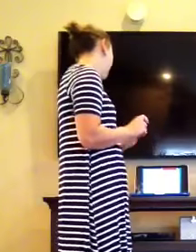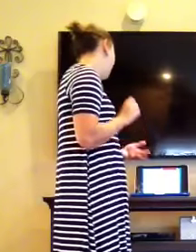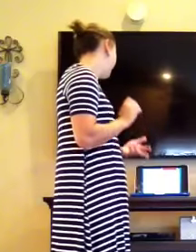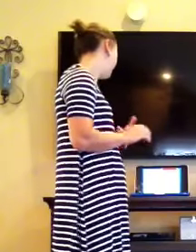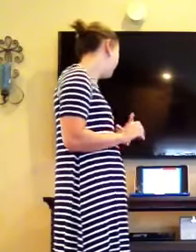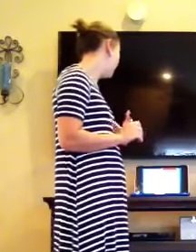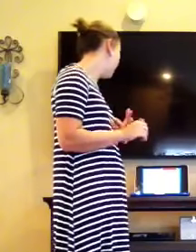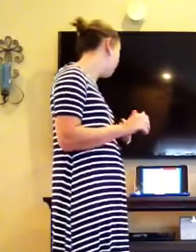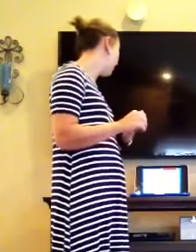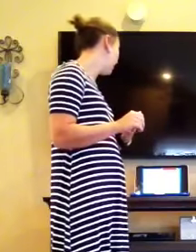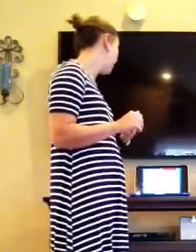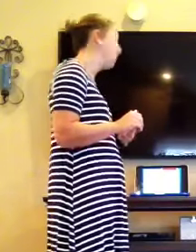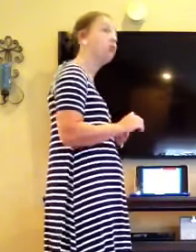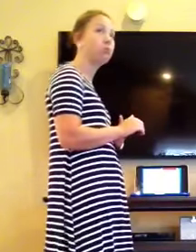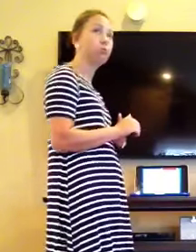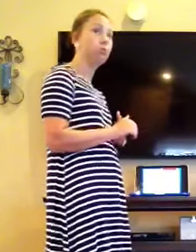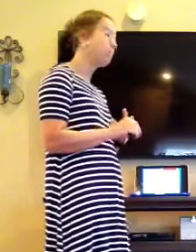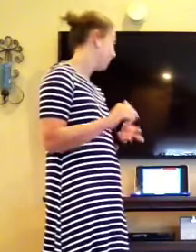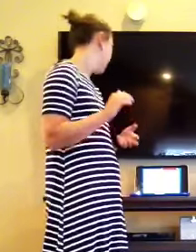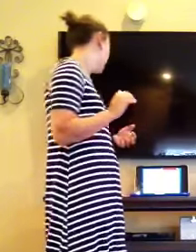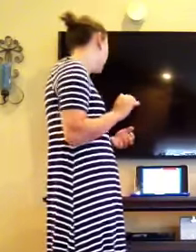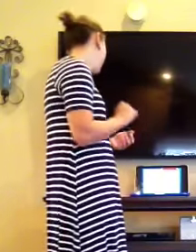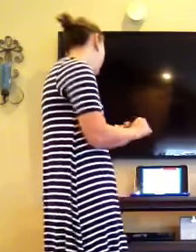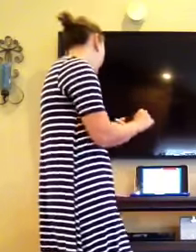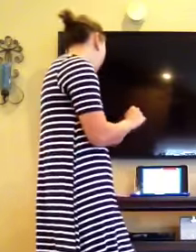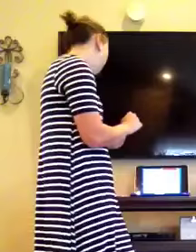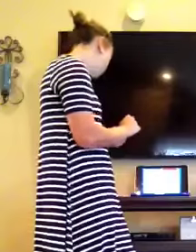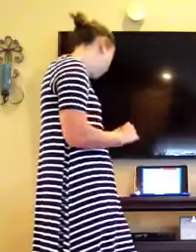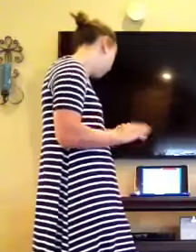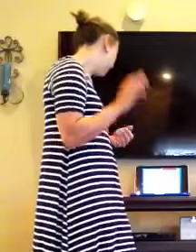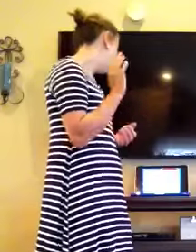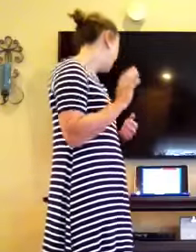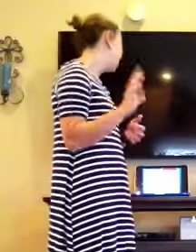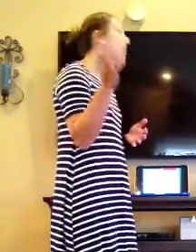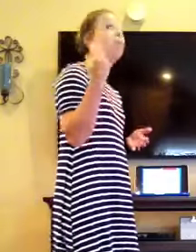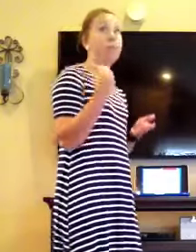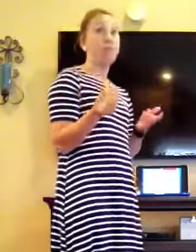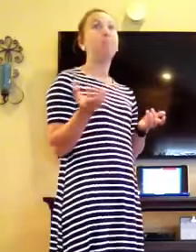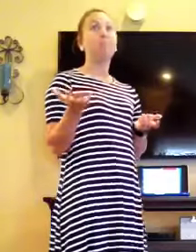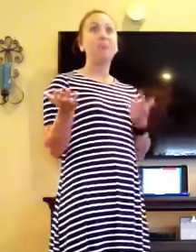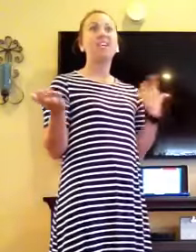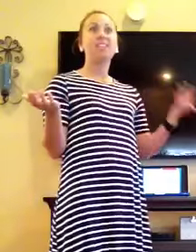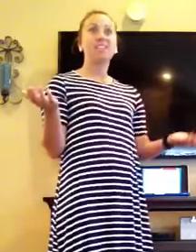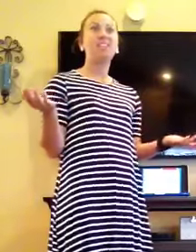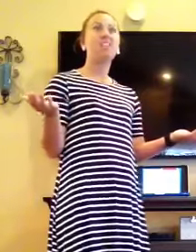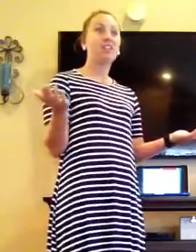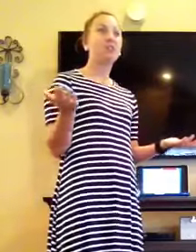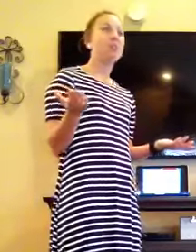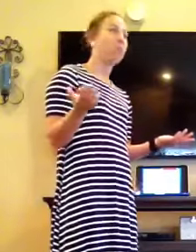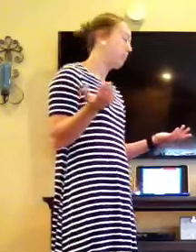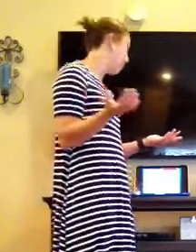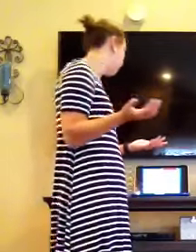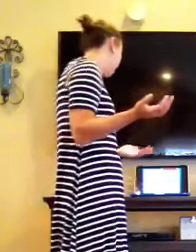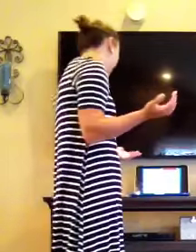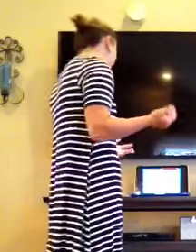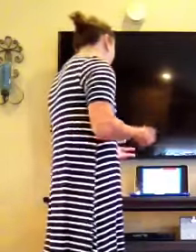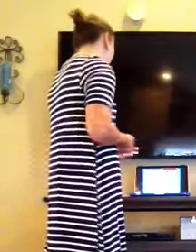time and less time wasted after school doing classroom chores if we implement the classroom jobs appropriately.